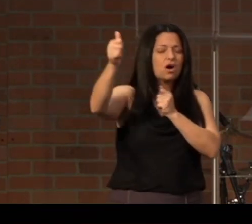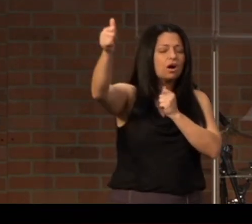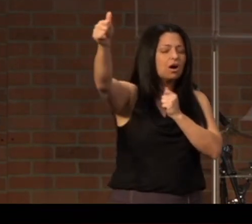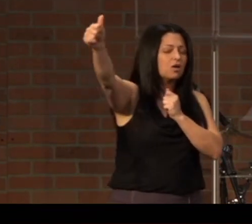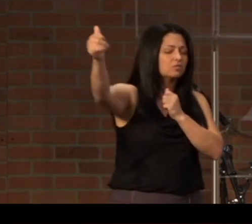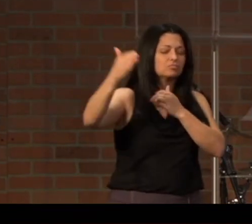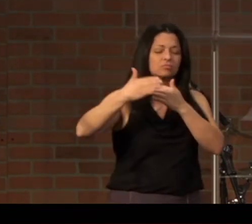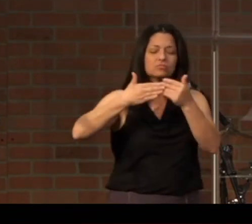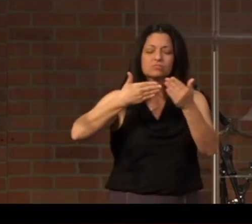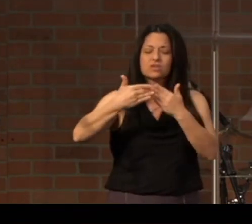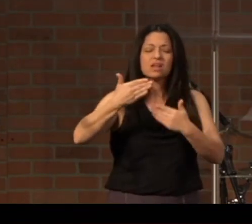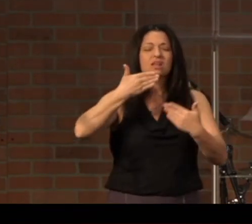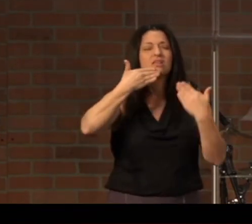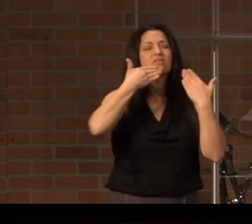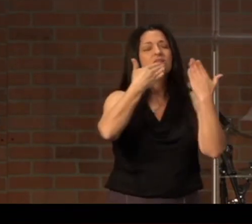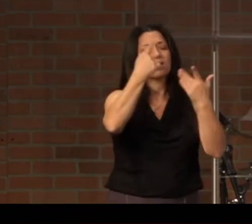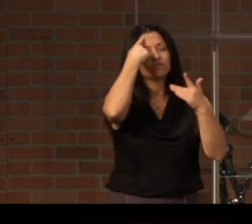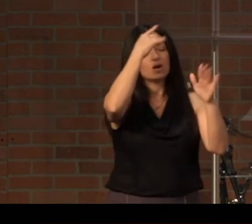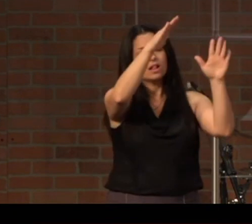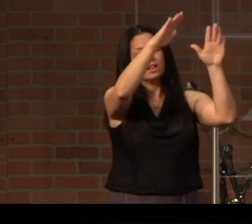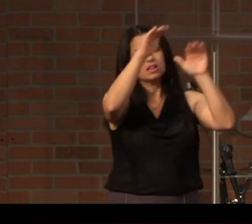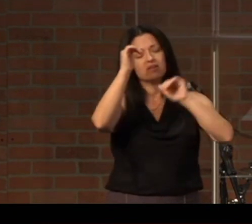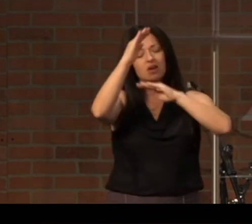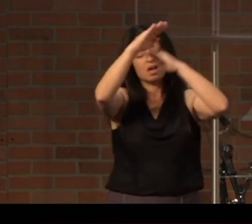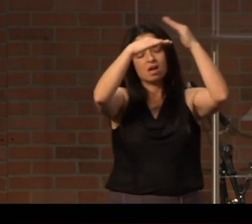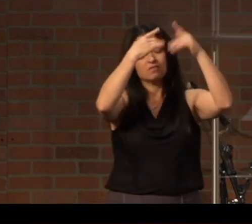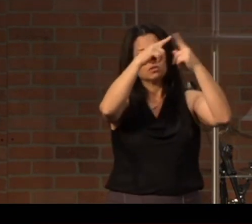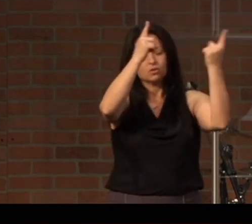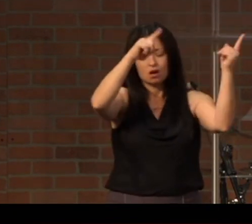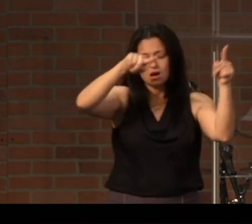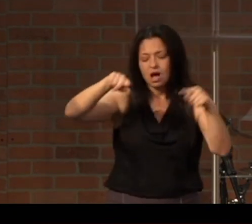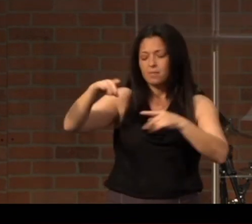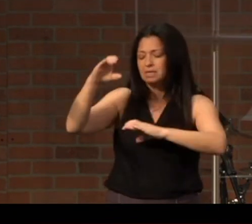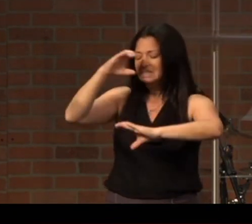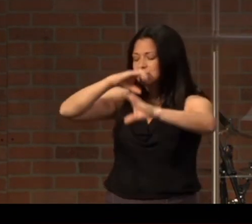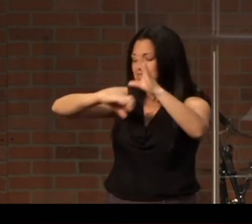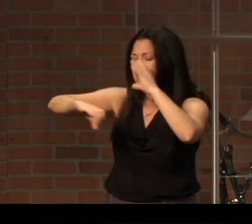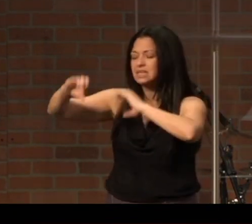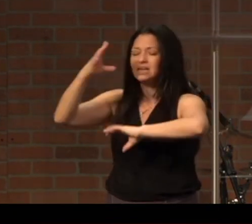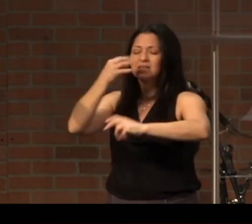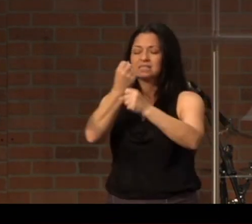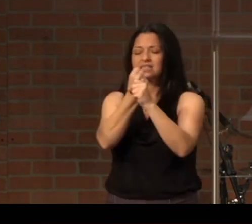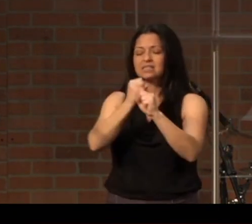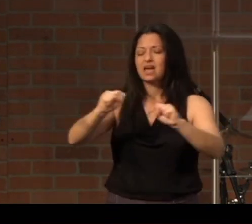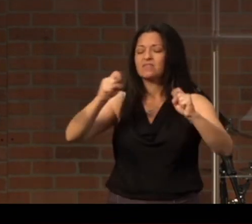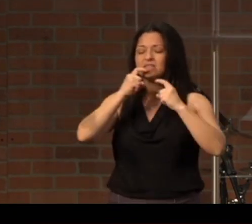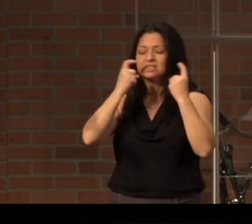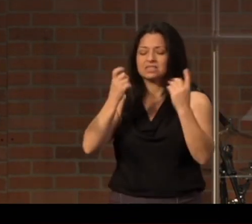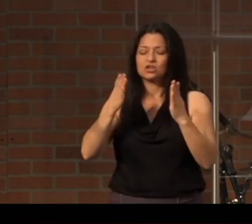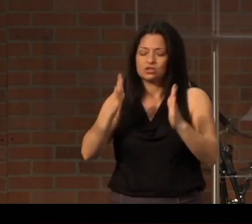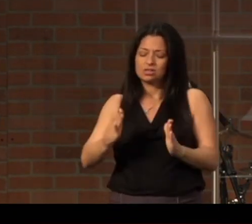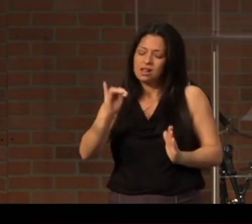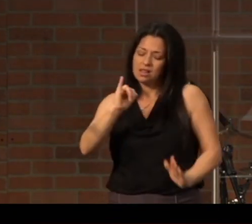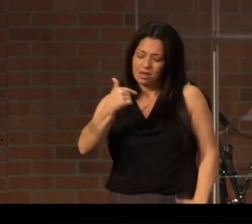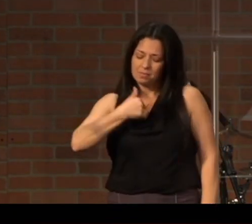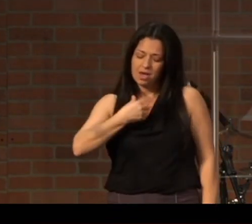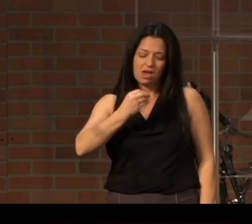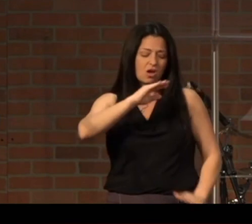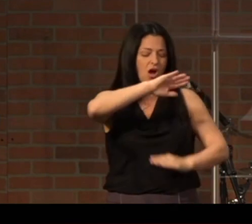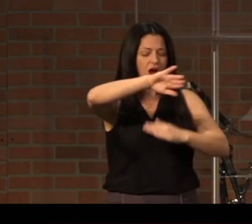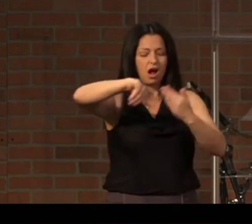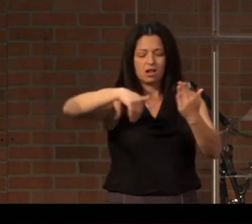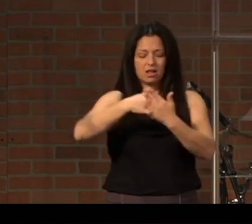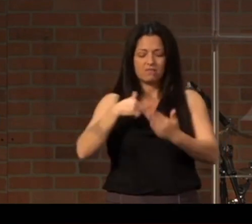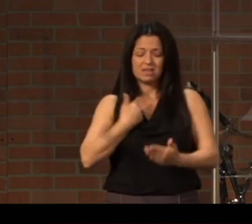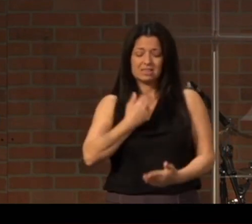you for leaving heaven to come and seek and save sinners like me and like all of us. Listen, if